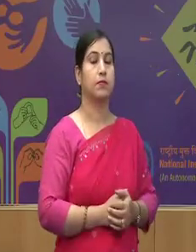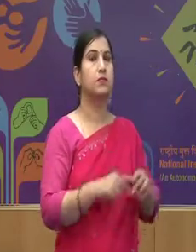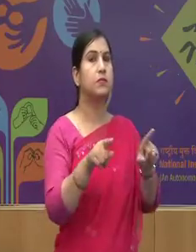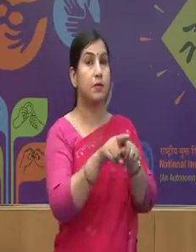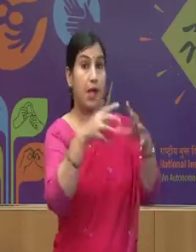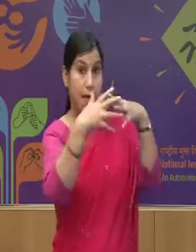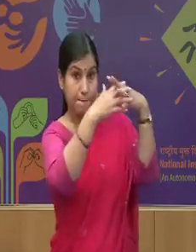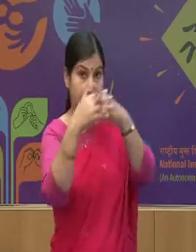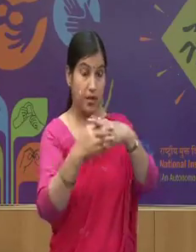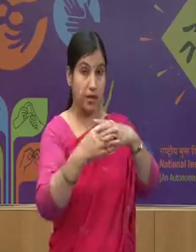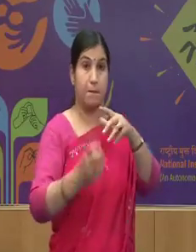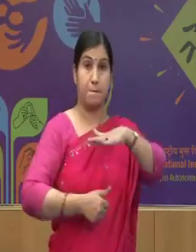and American President